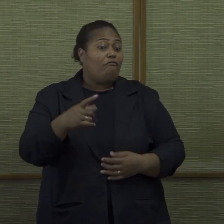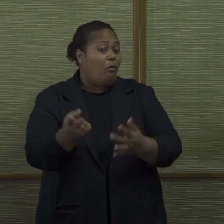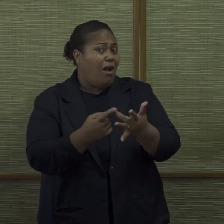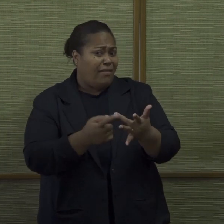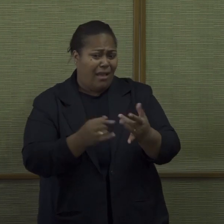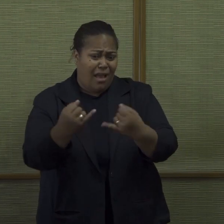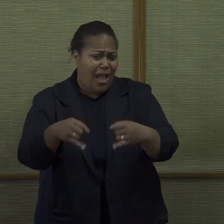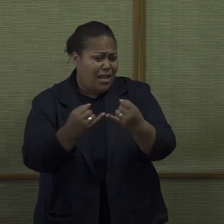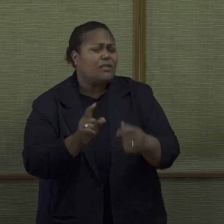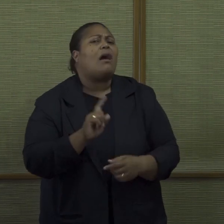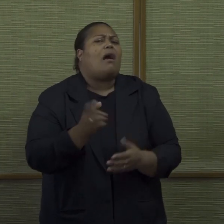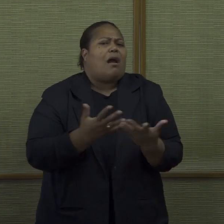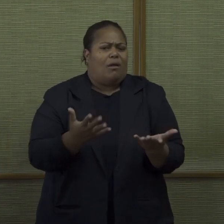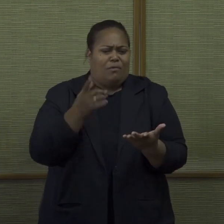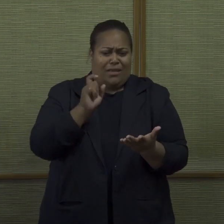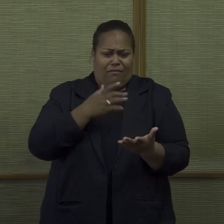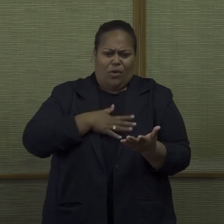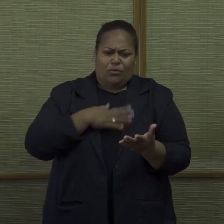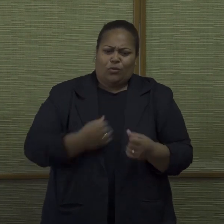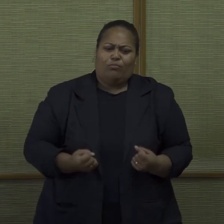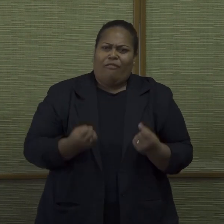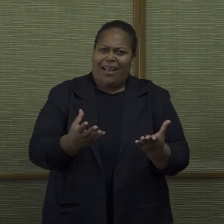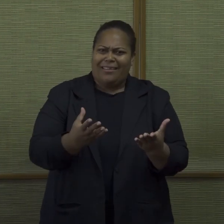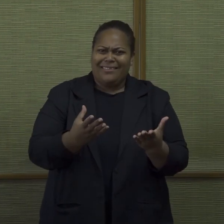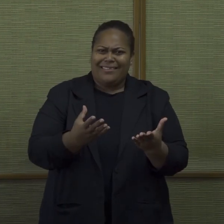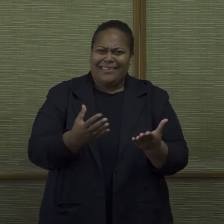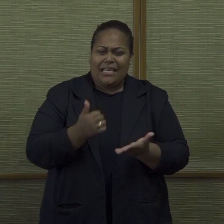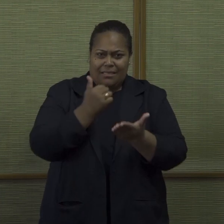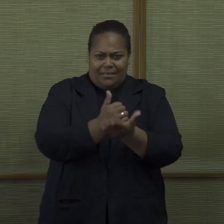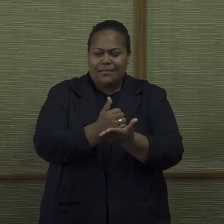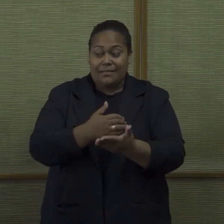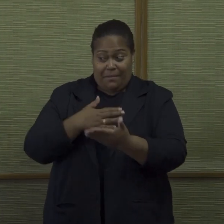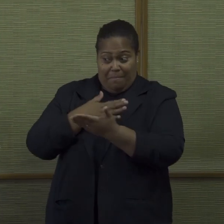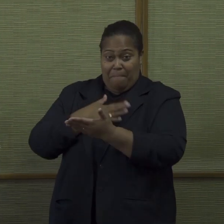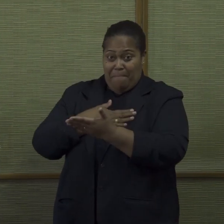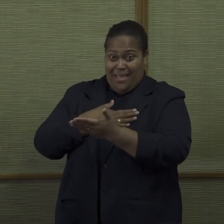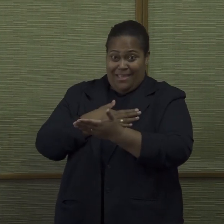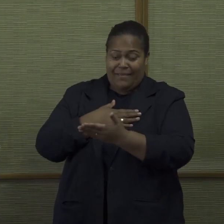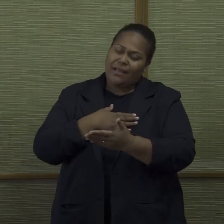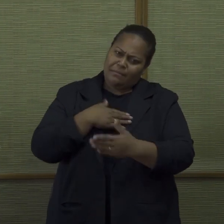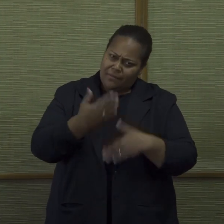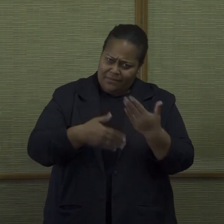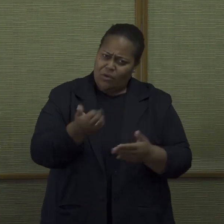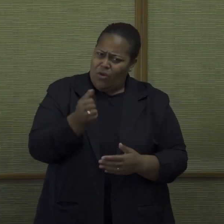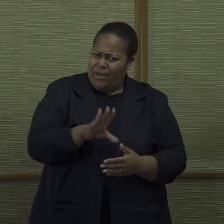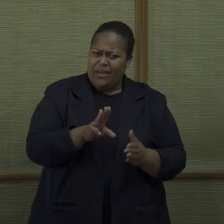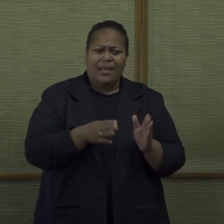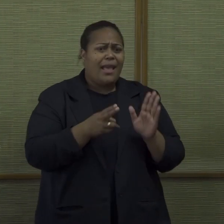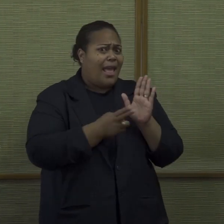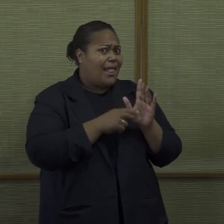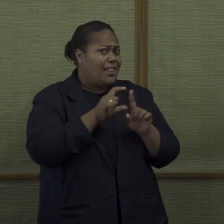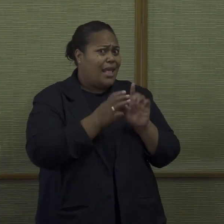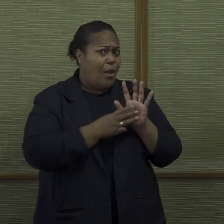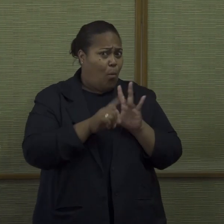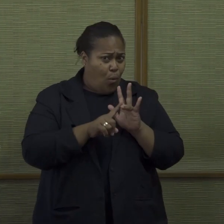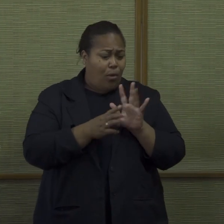certain channel? Like I mentioned as part of my brief, MSF and also NDMO don't move